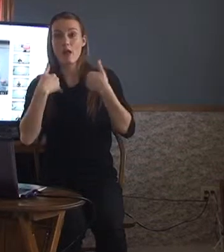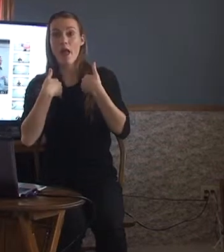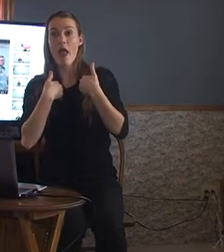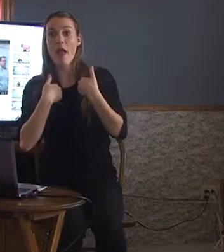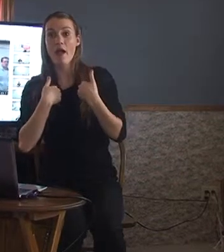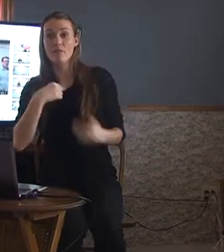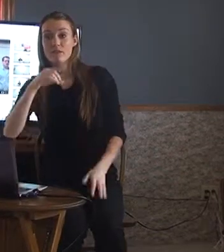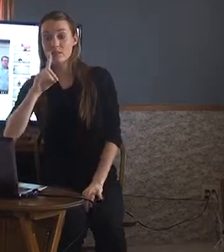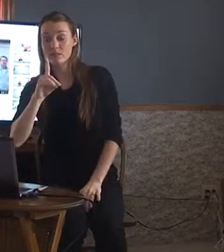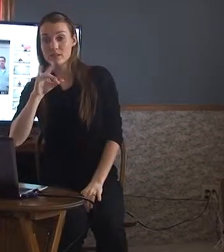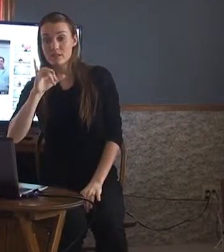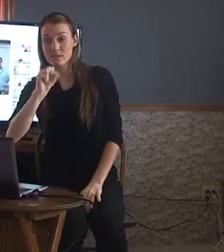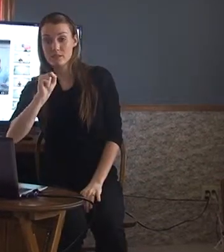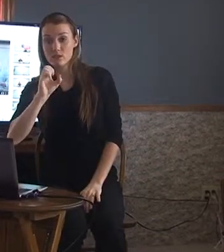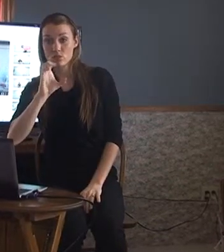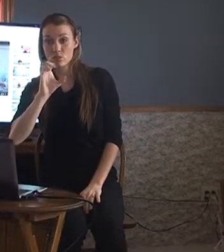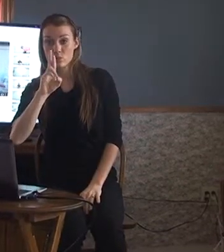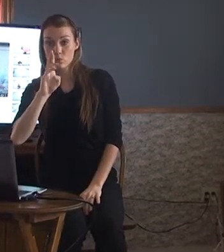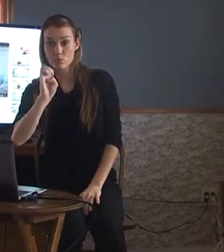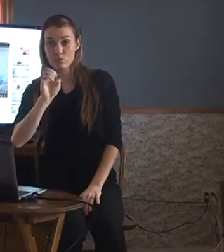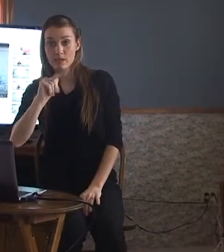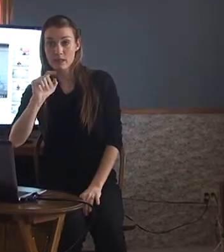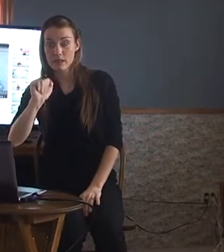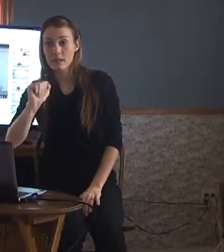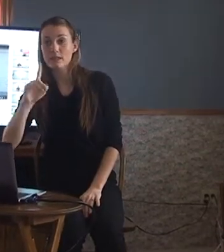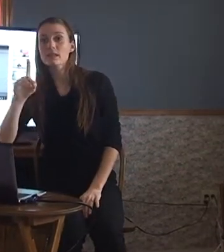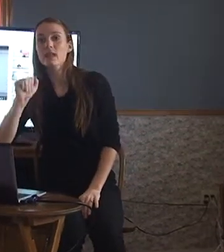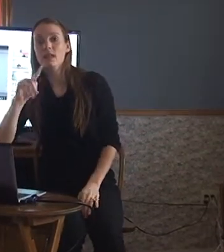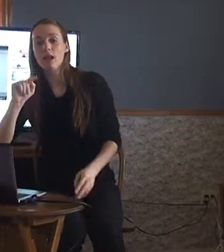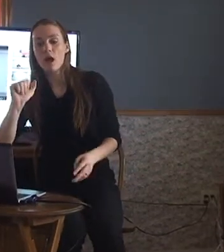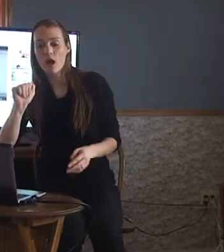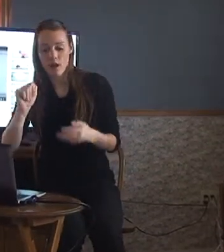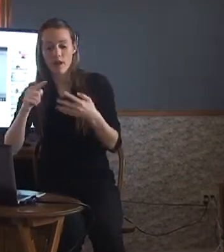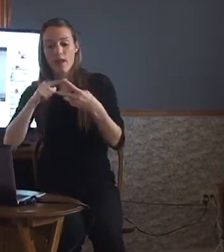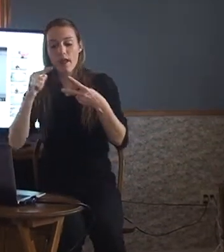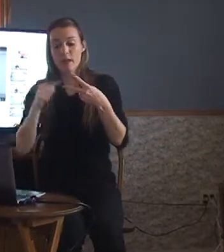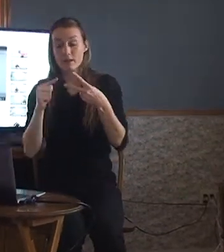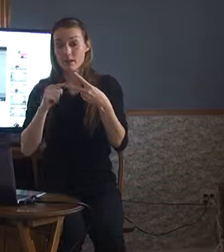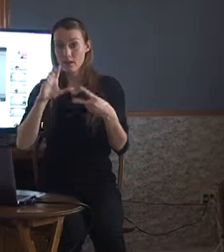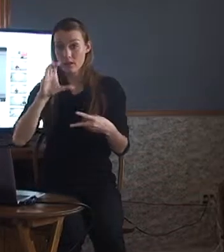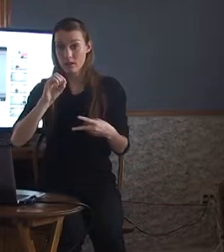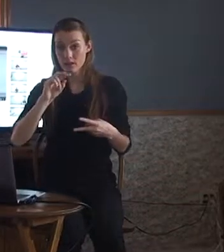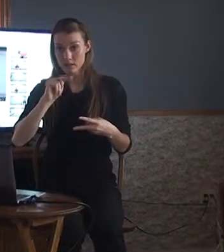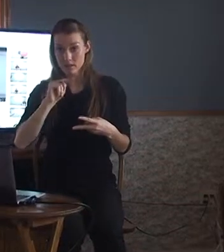are continuous data. Let's talk a little bit about that so you know the difference. So, two types of quantitative data.